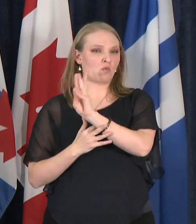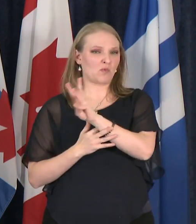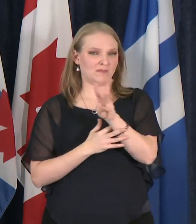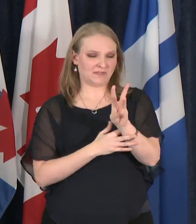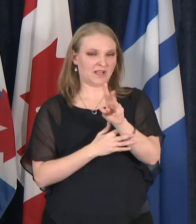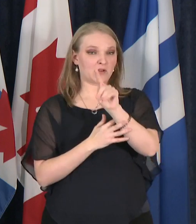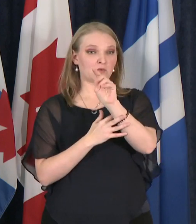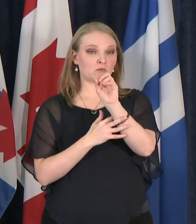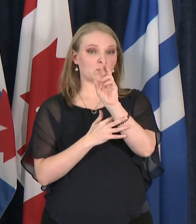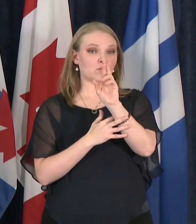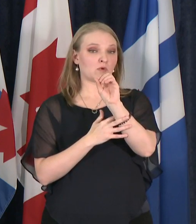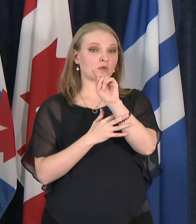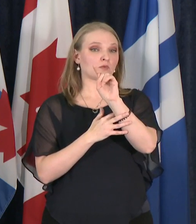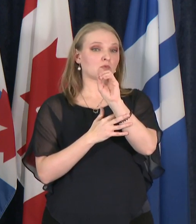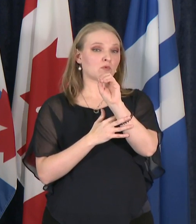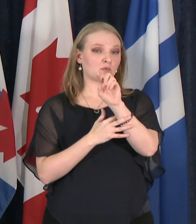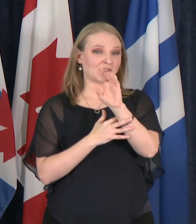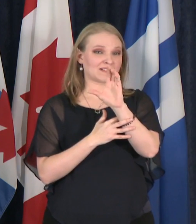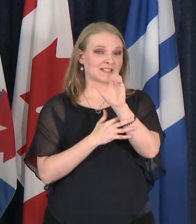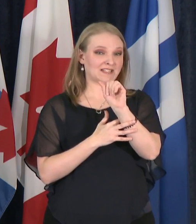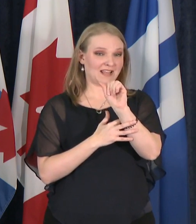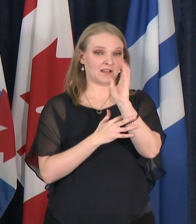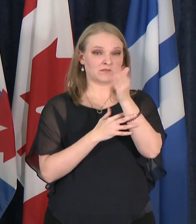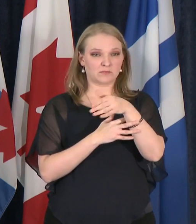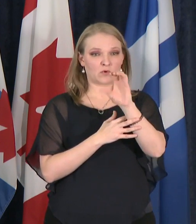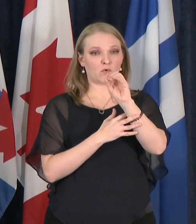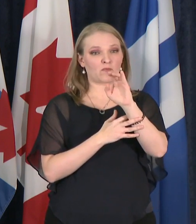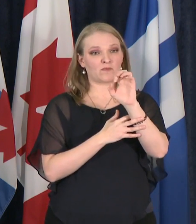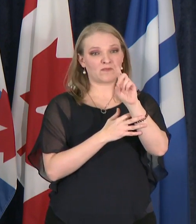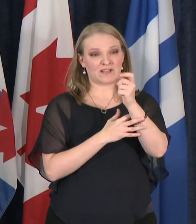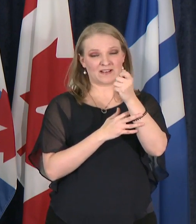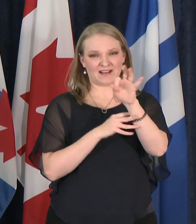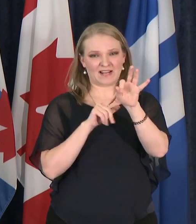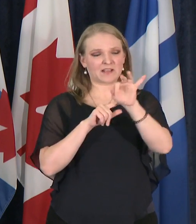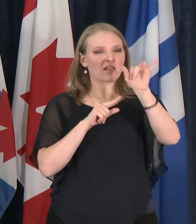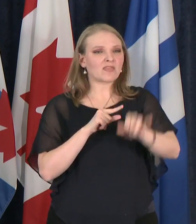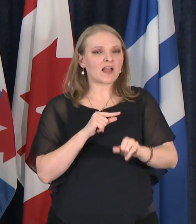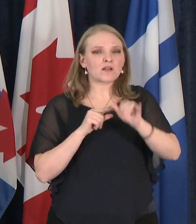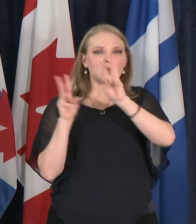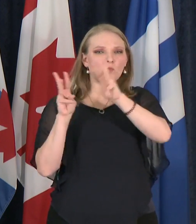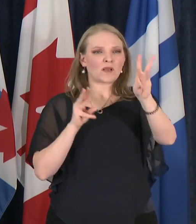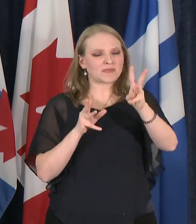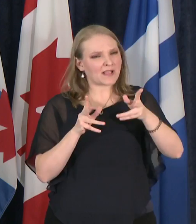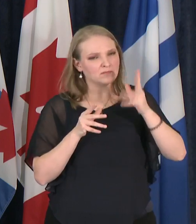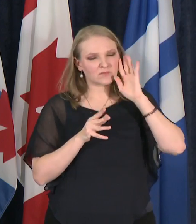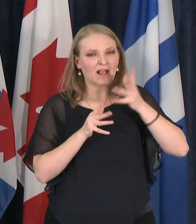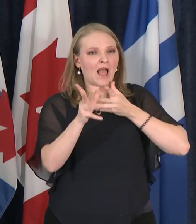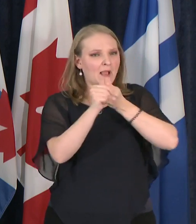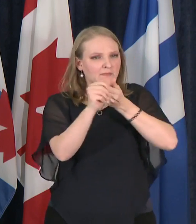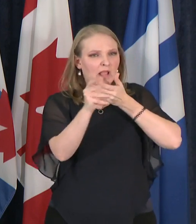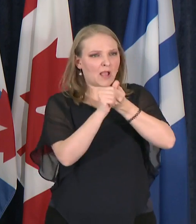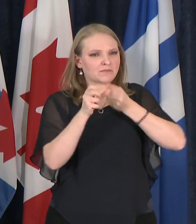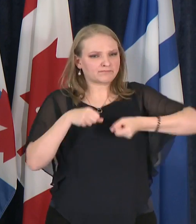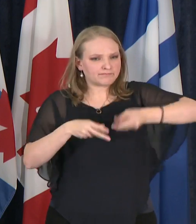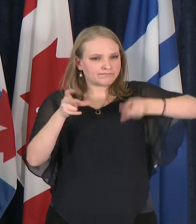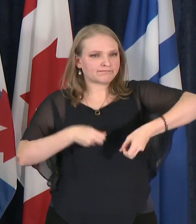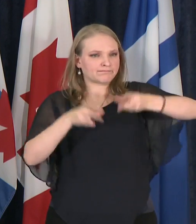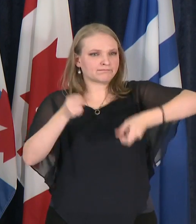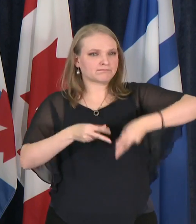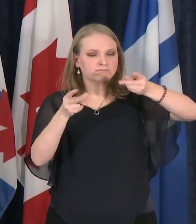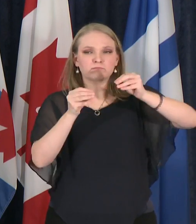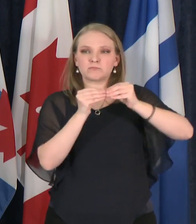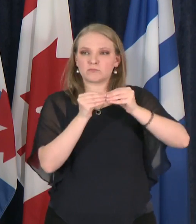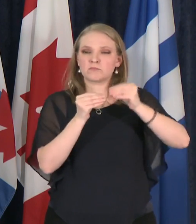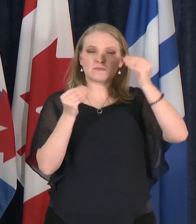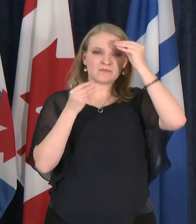toronto.ca/COVID-19. This website is being updated continually with key information, including public health information and